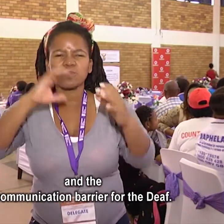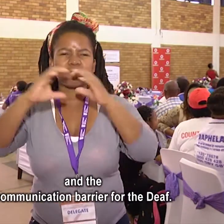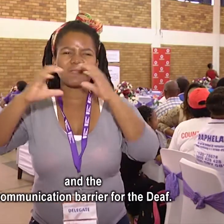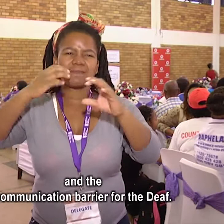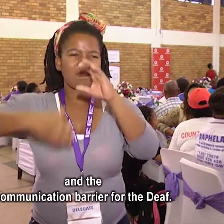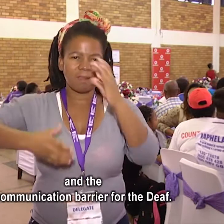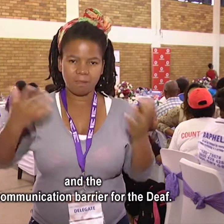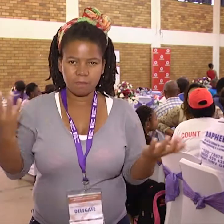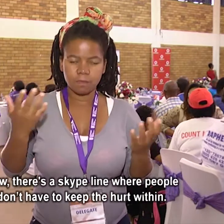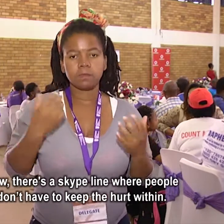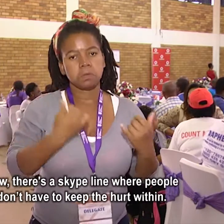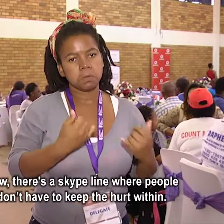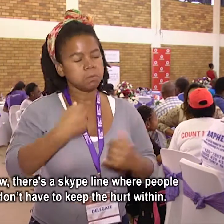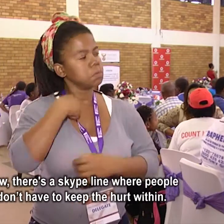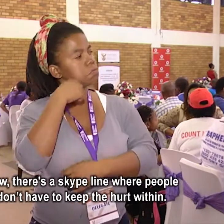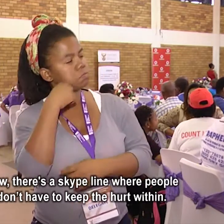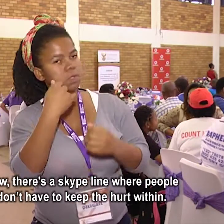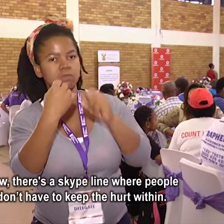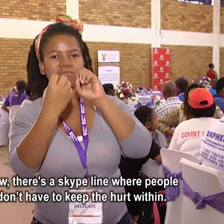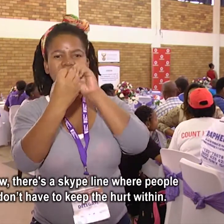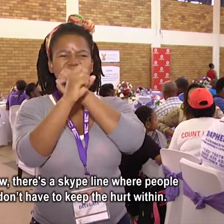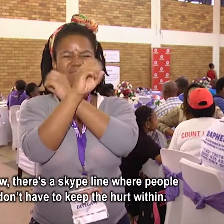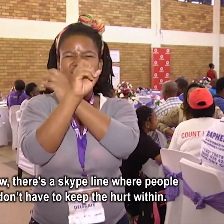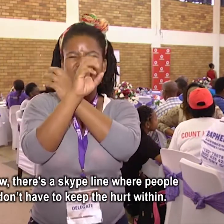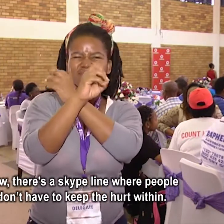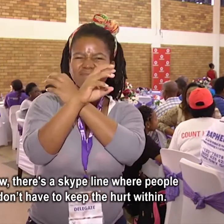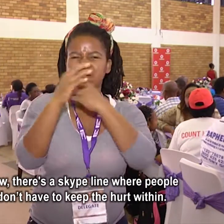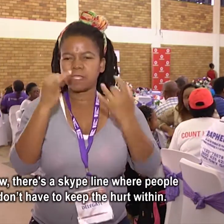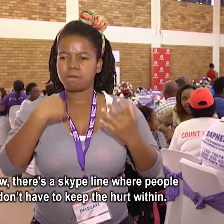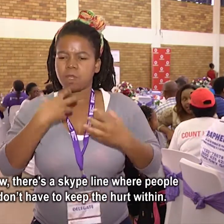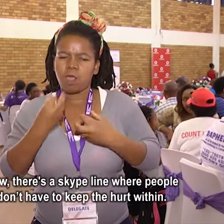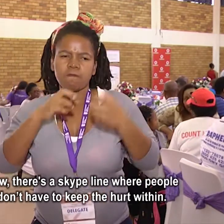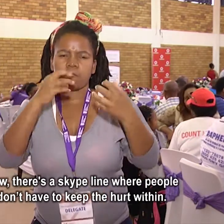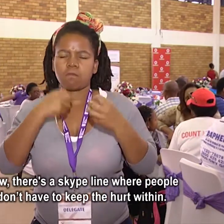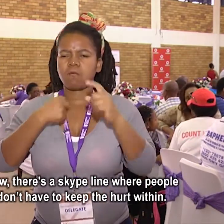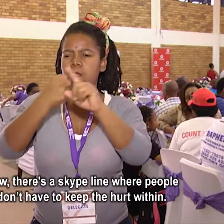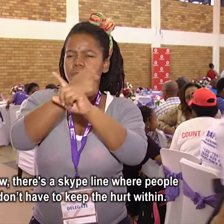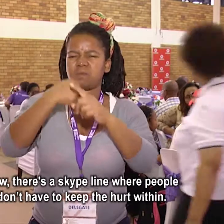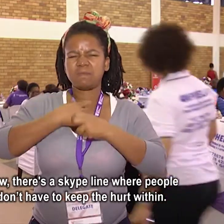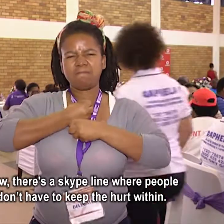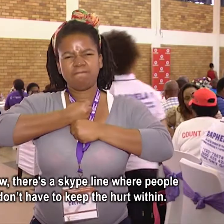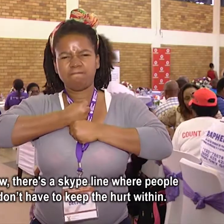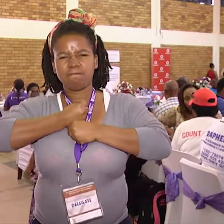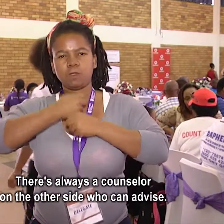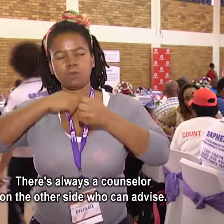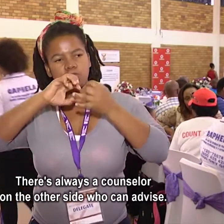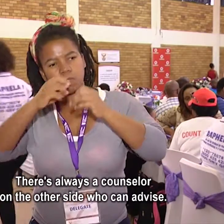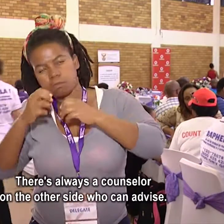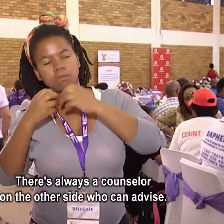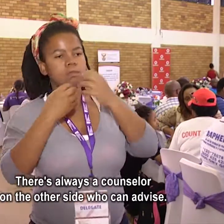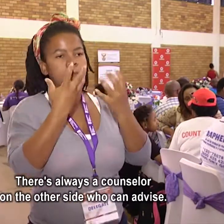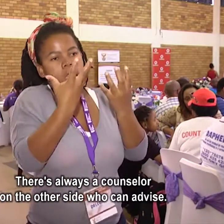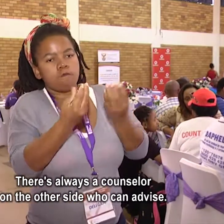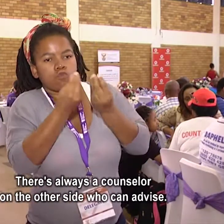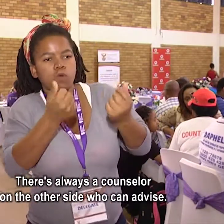deaf. Now there's a Skype line where people don't have to keep the hurt within. There's